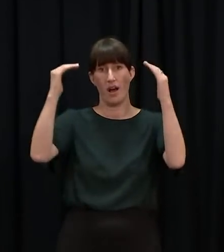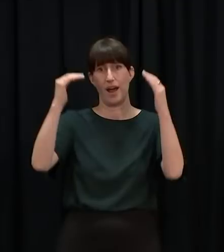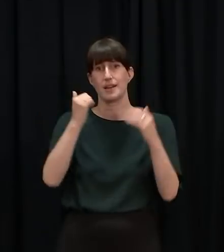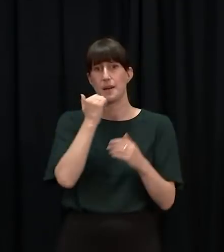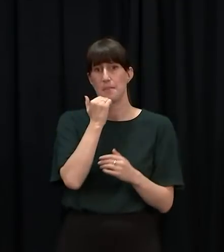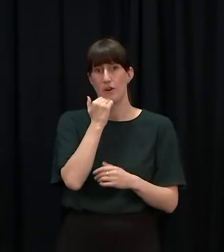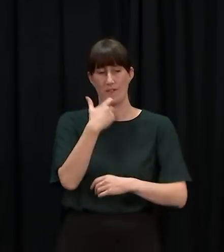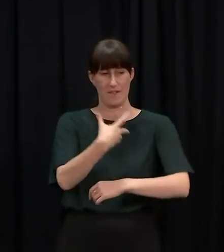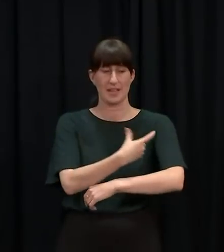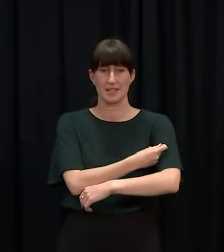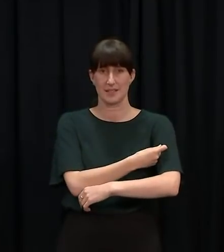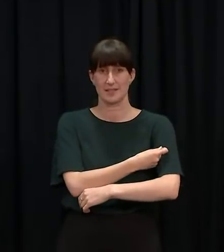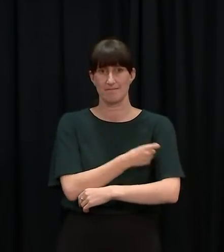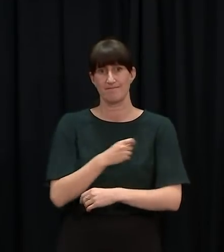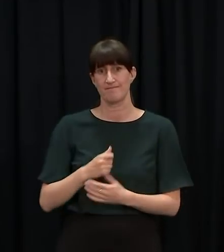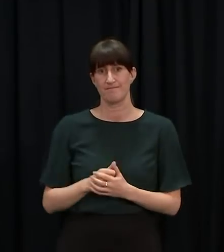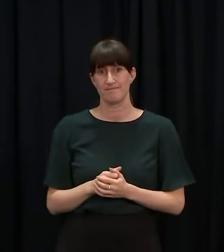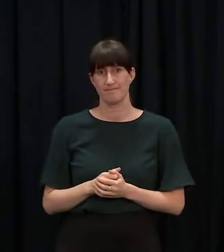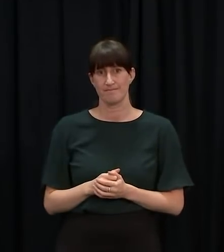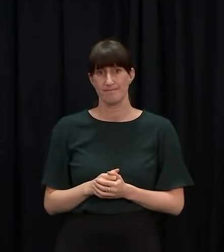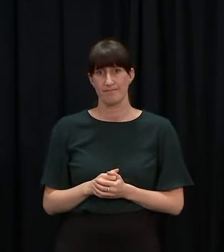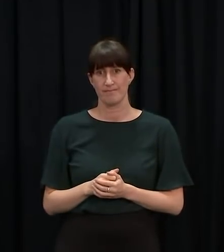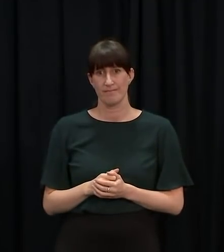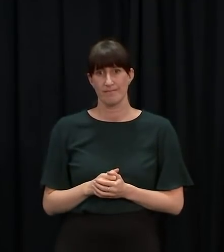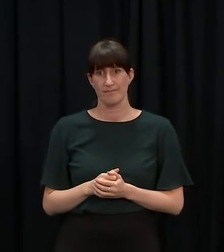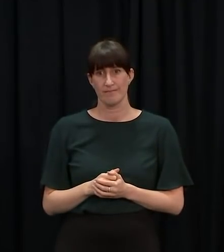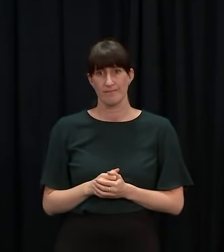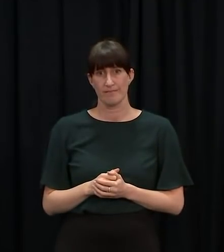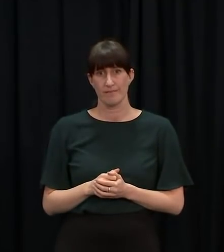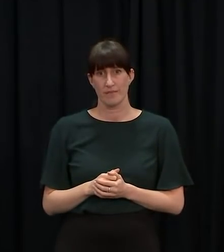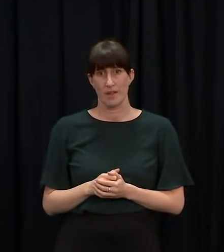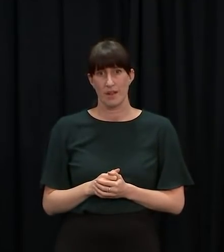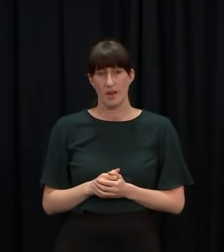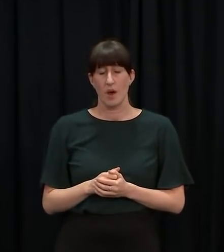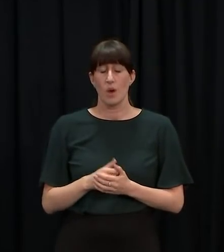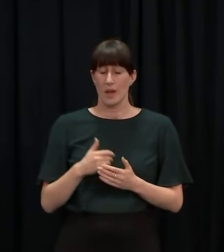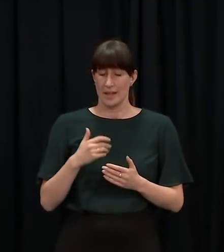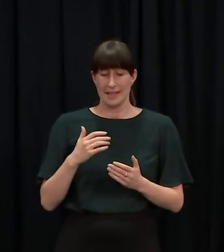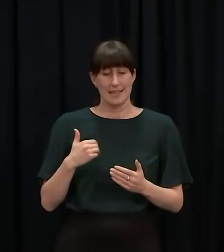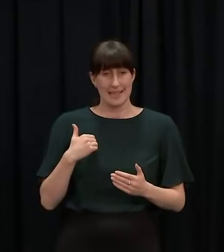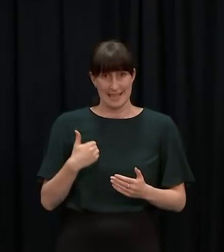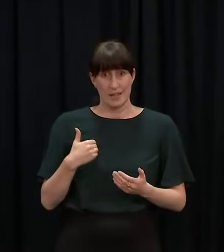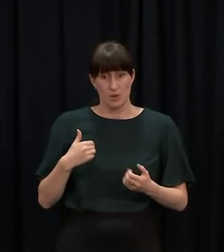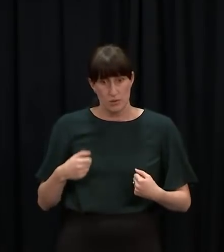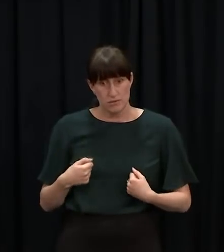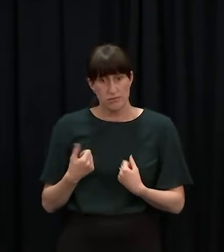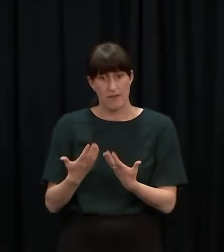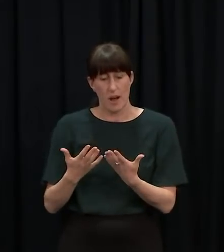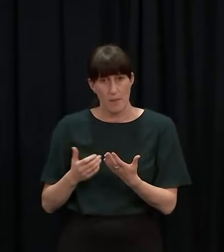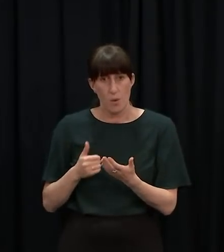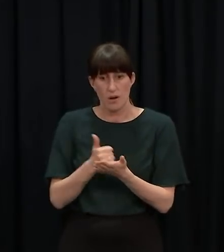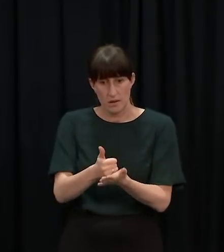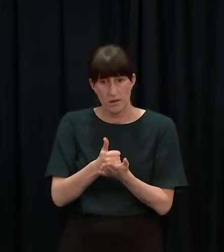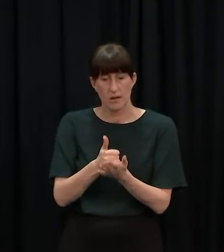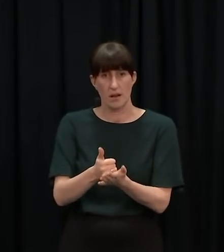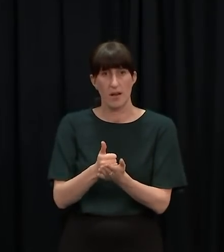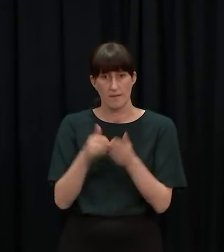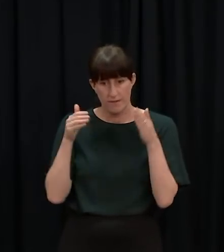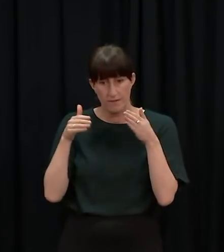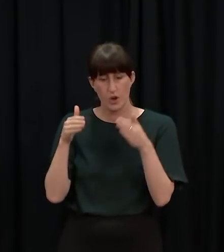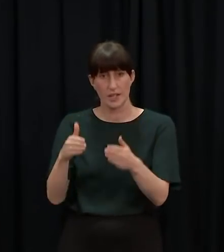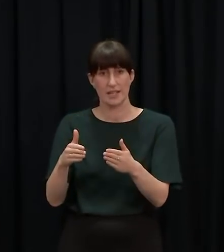therefore, that we need to put more focus, even more focus, and even more resource and generate even more